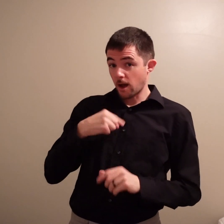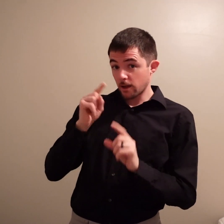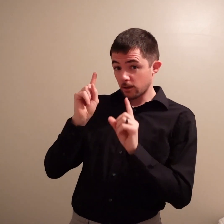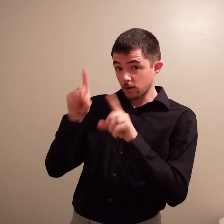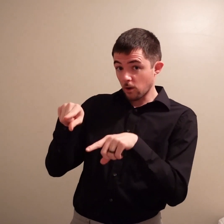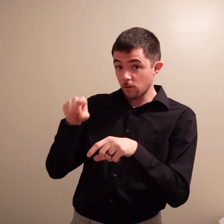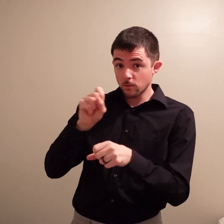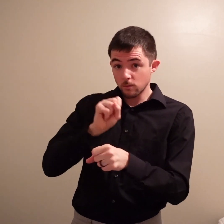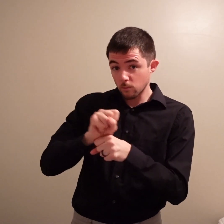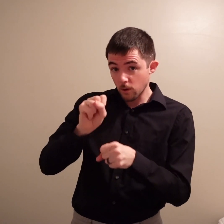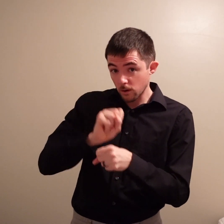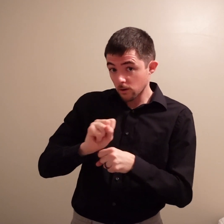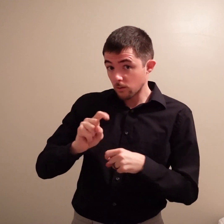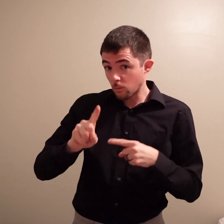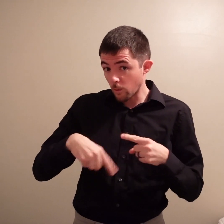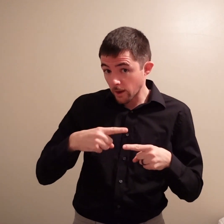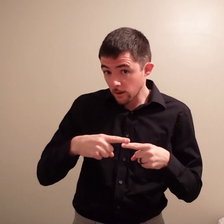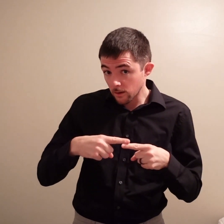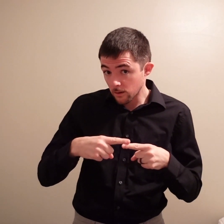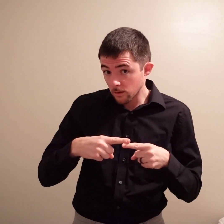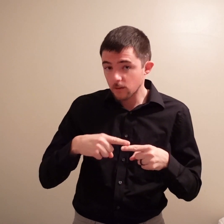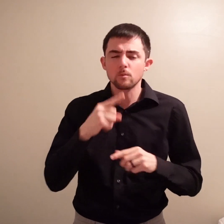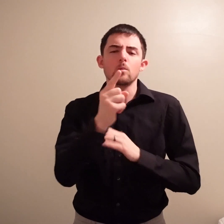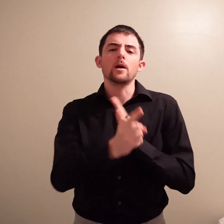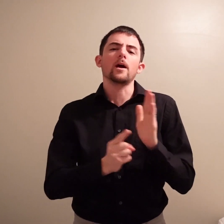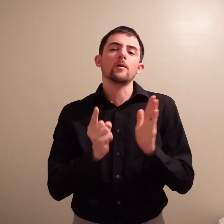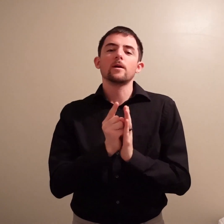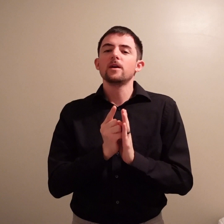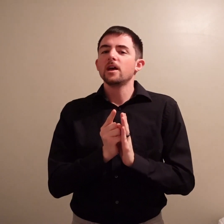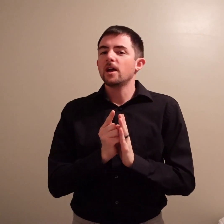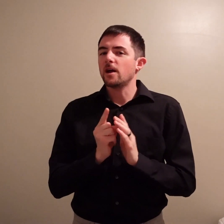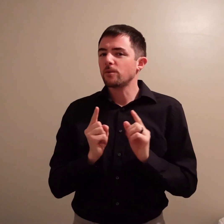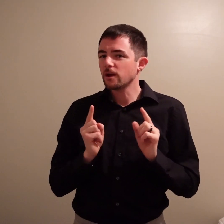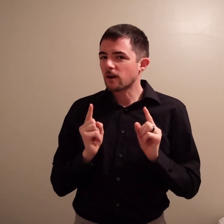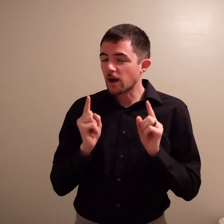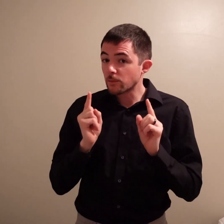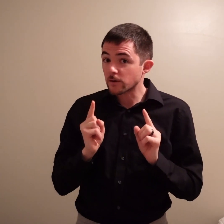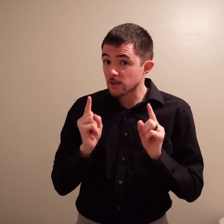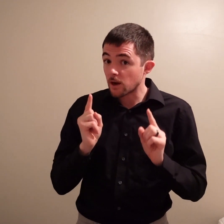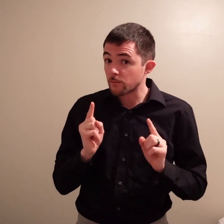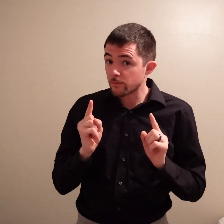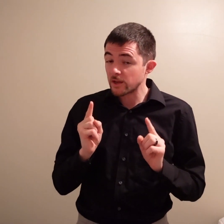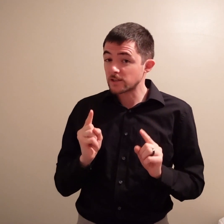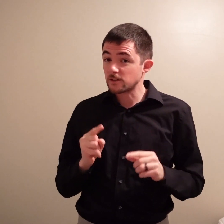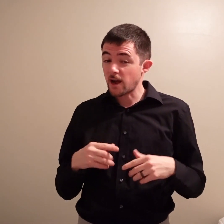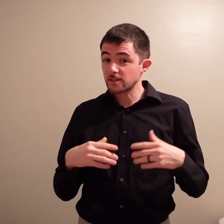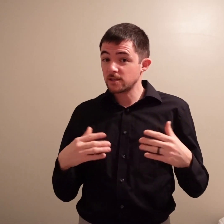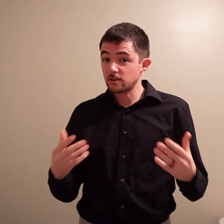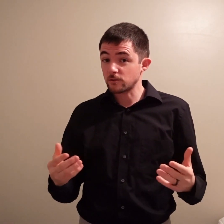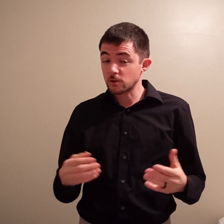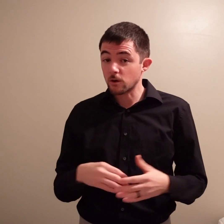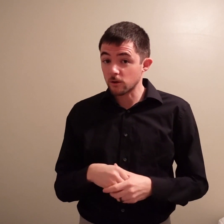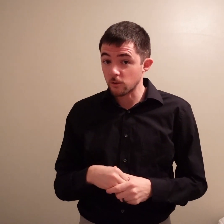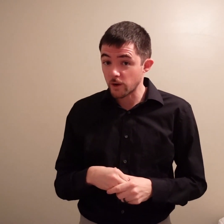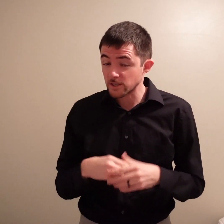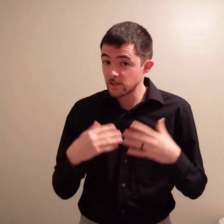I go work when? 1 hour. And bring your eyebrows up because you're asking a rhetorical question